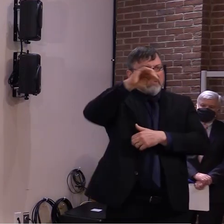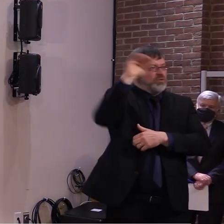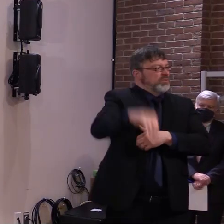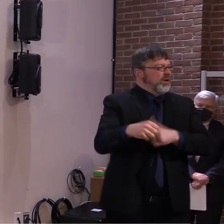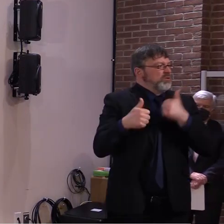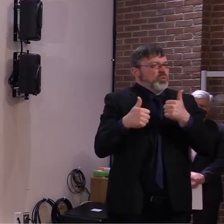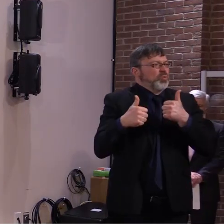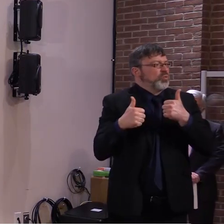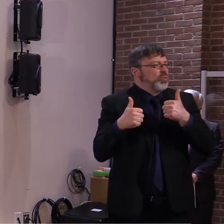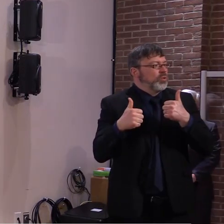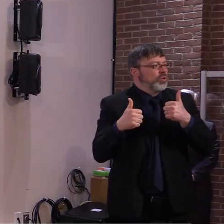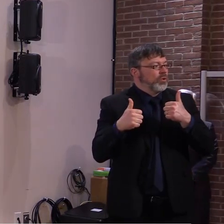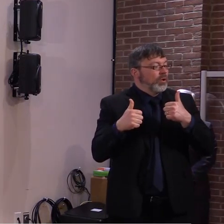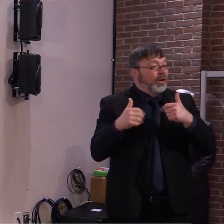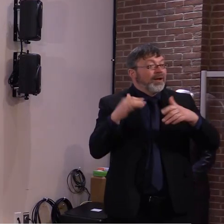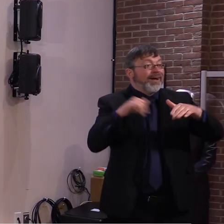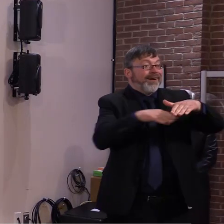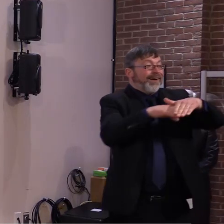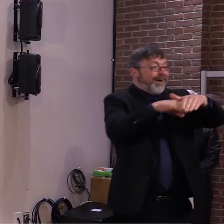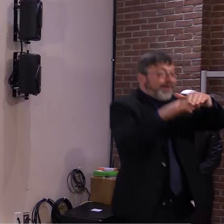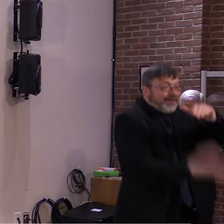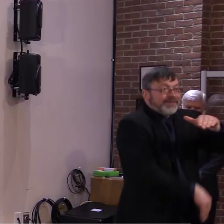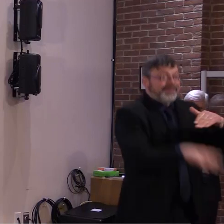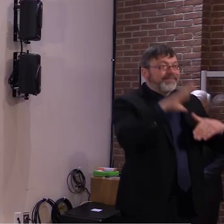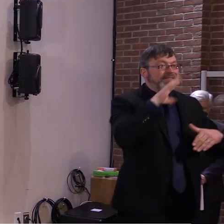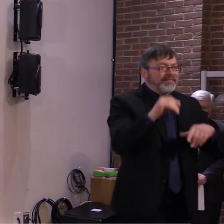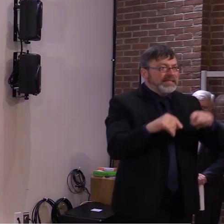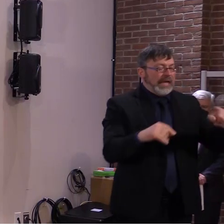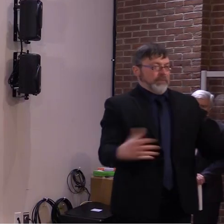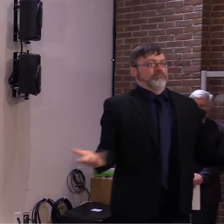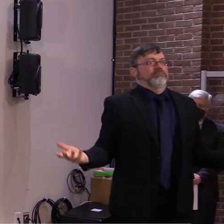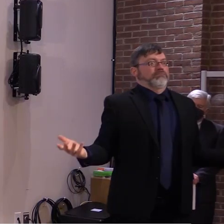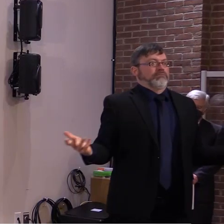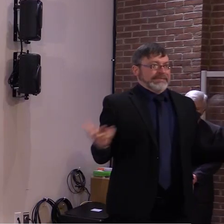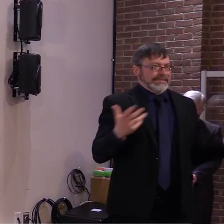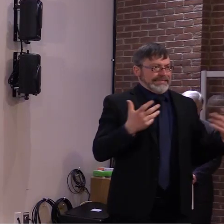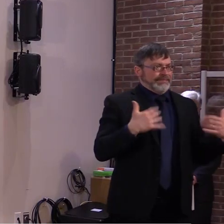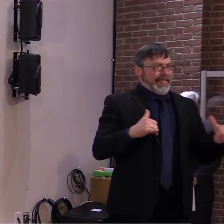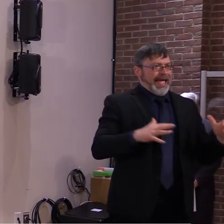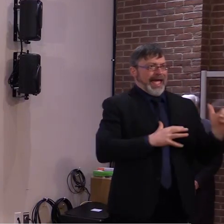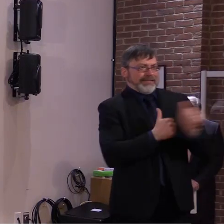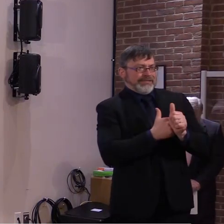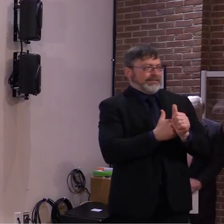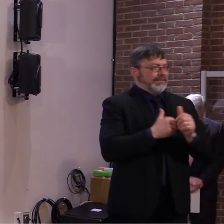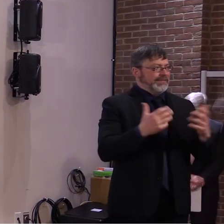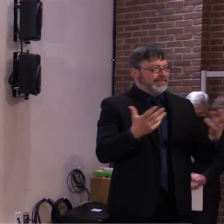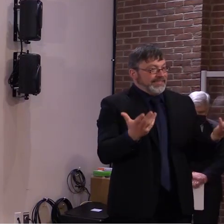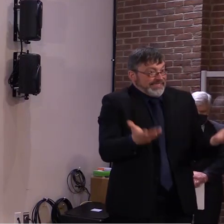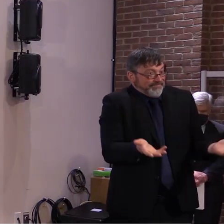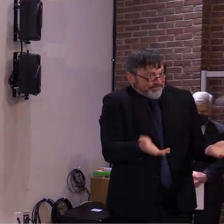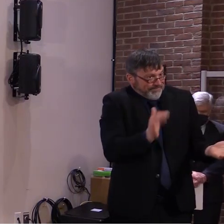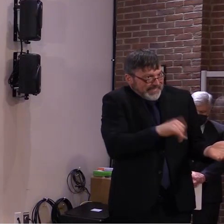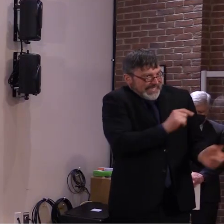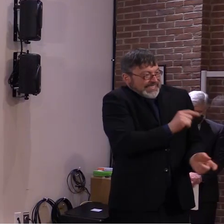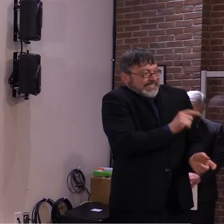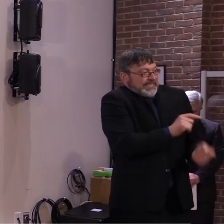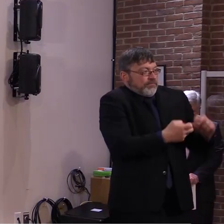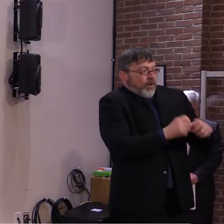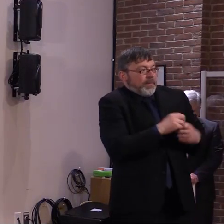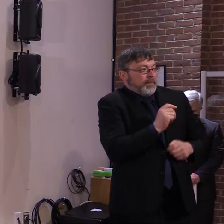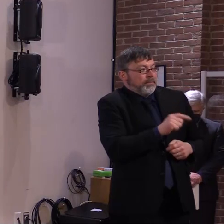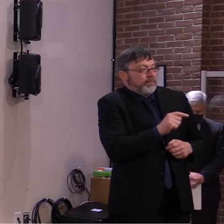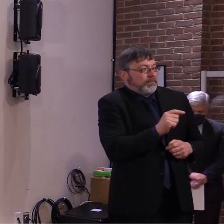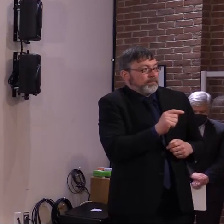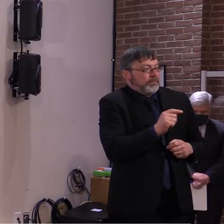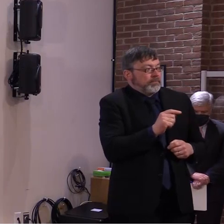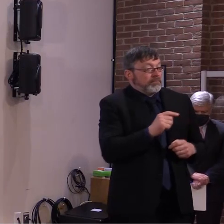good news is that vaccinated people have strong immunity to the variants we are seeing, and they may have a good response to